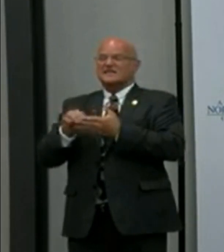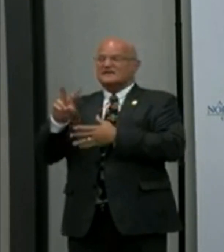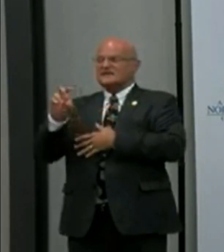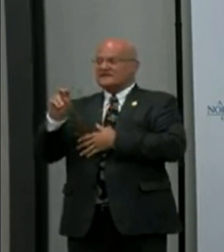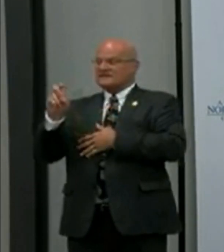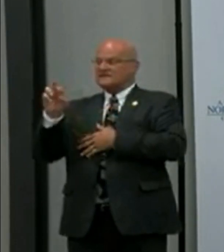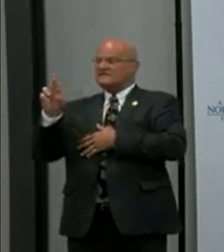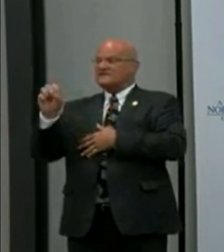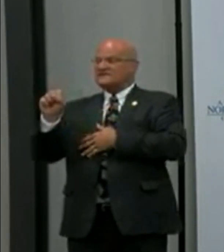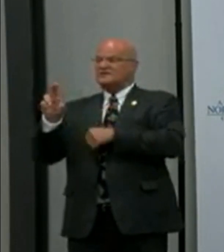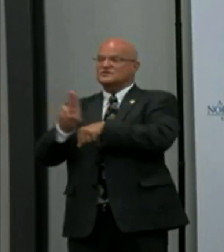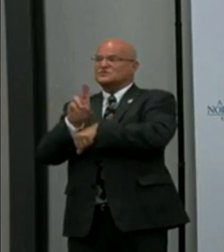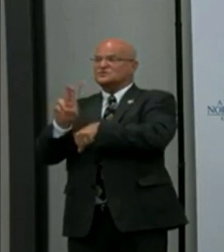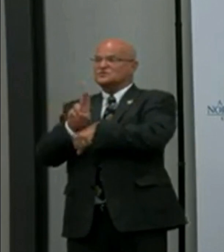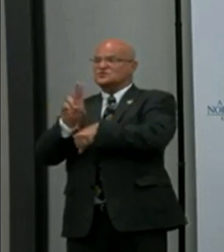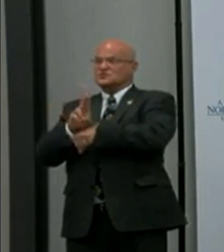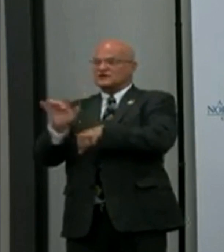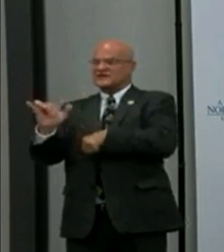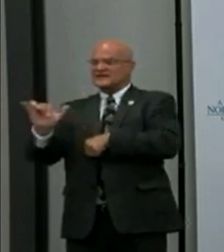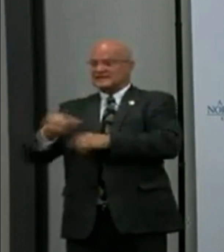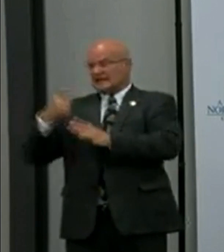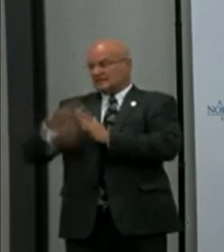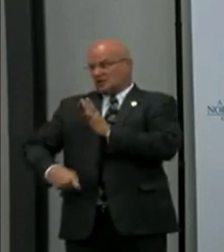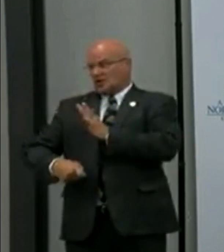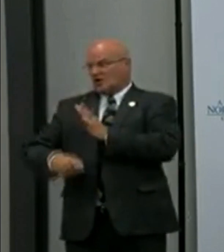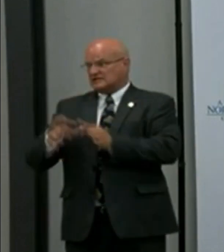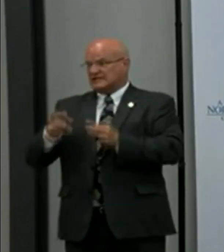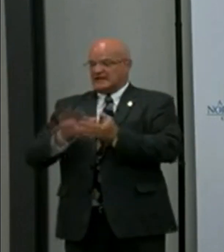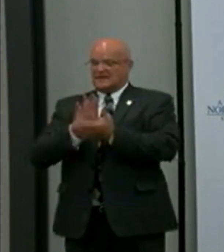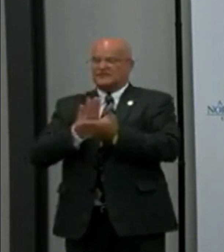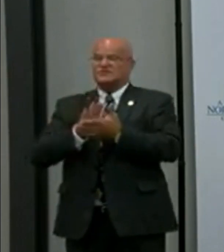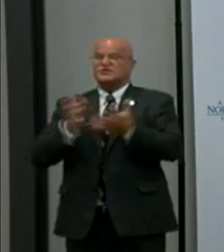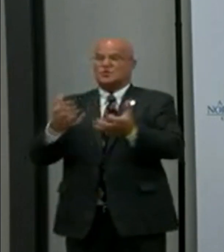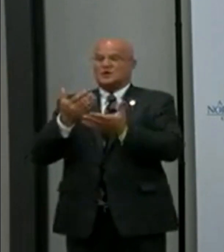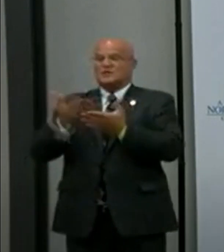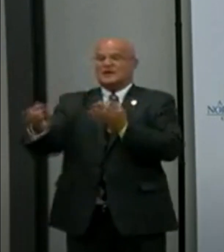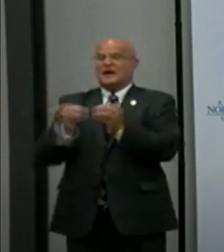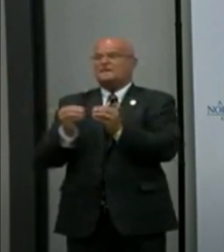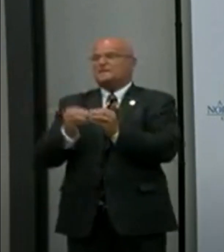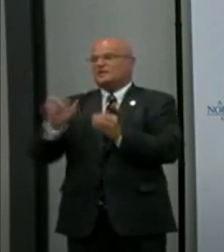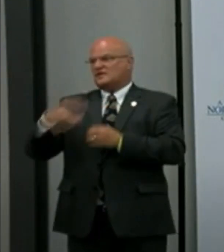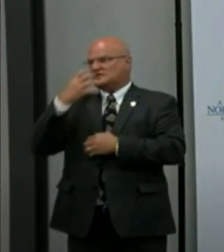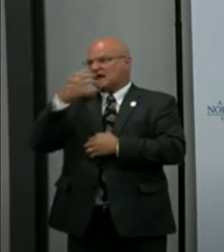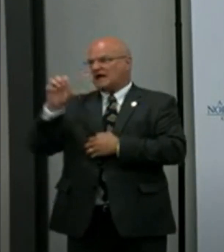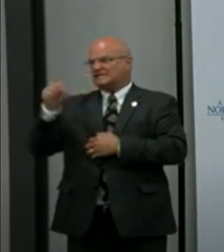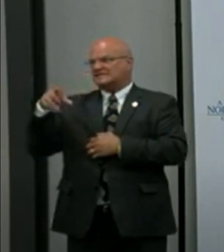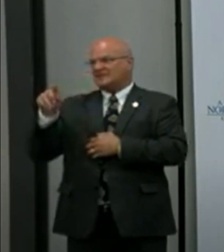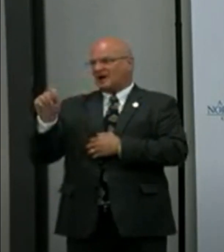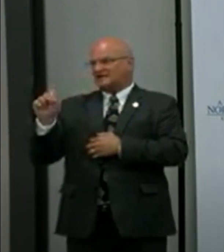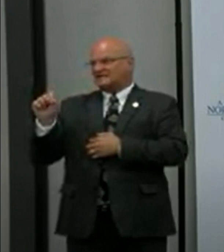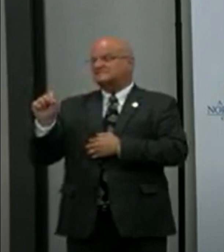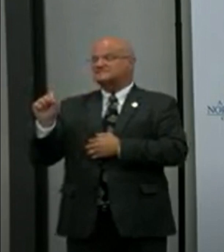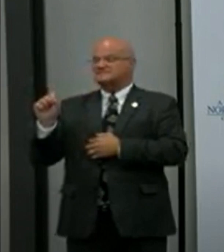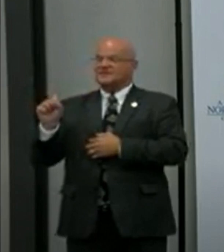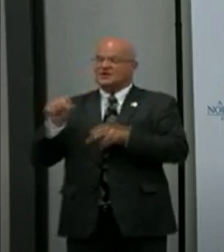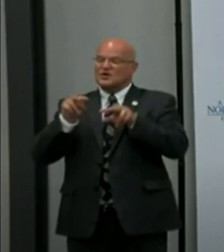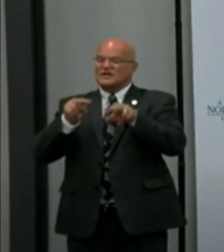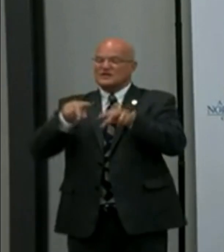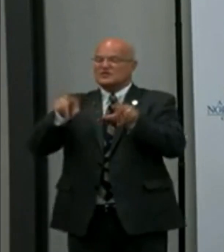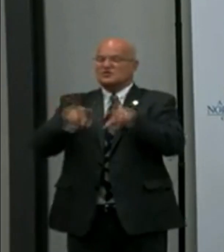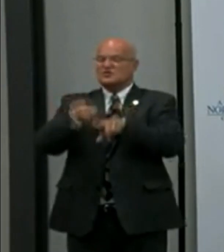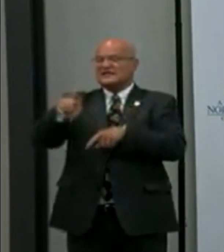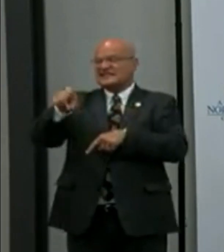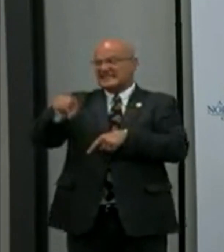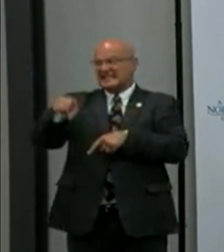to use the same cost if the school wanted to buy more of those hotspots. We'll continue to look at the need of